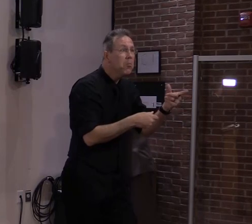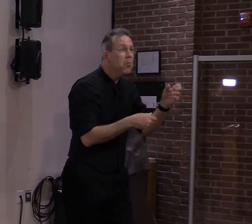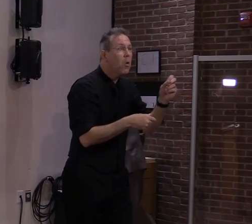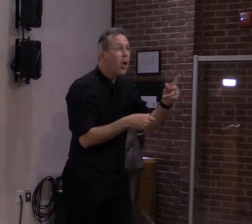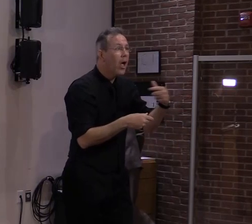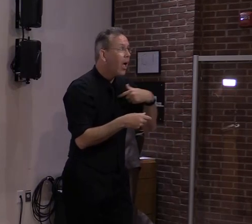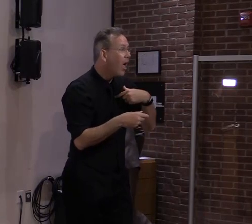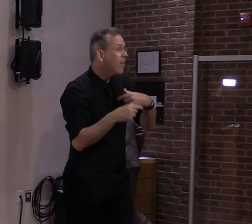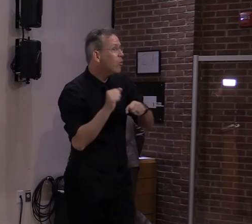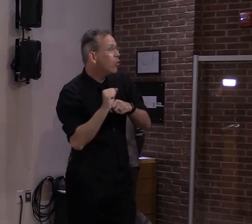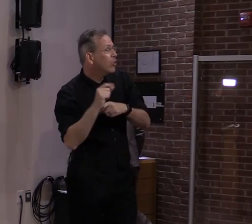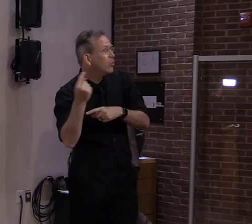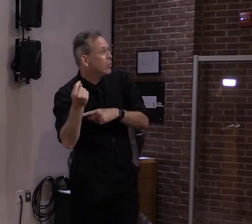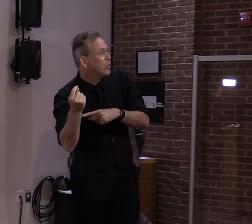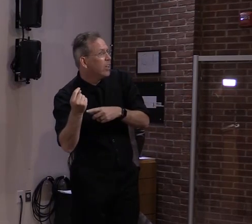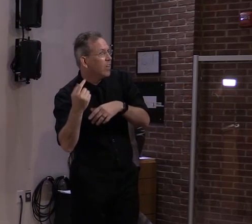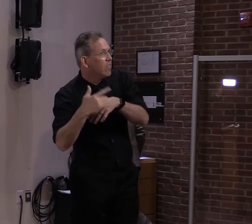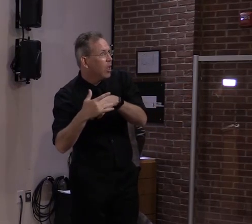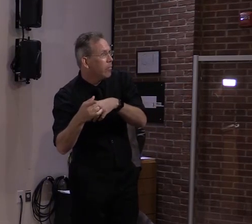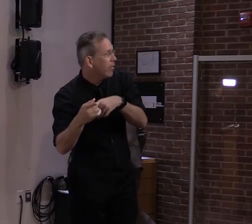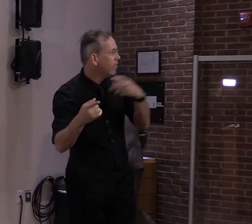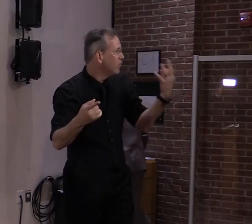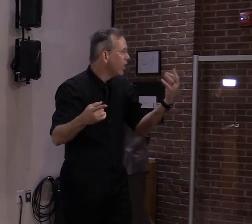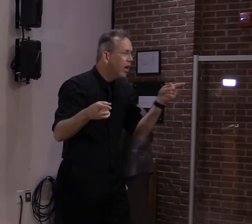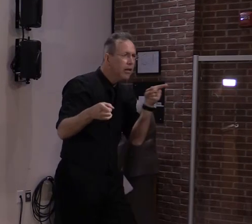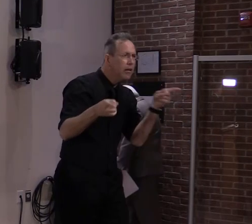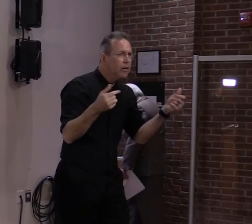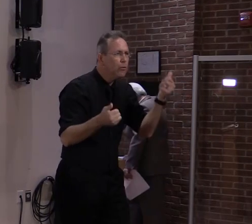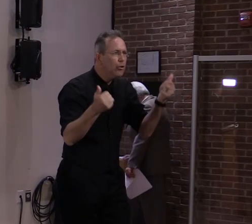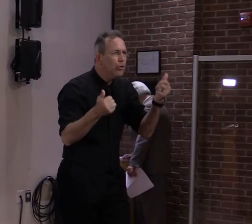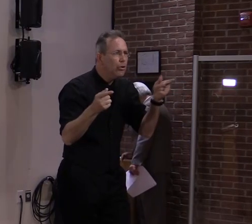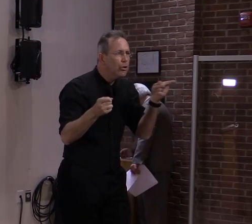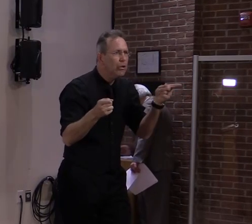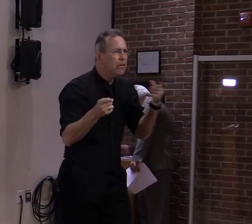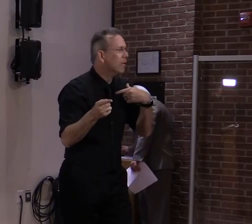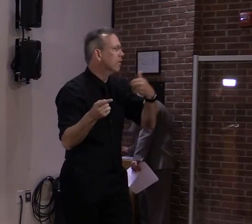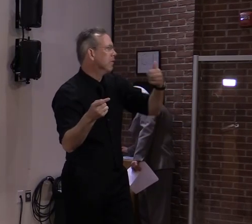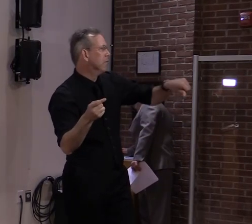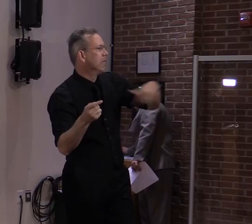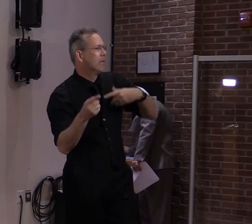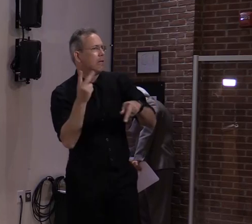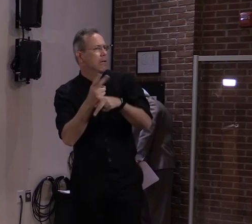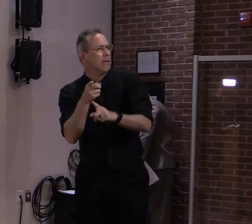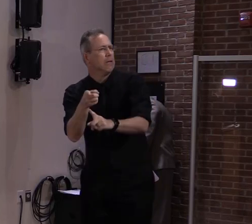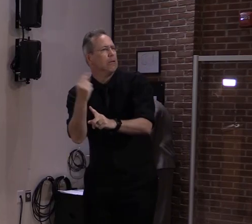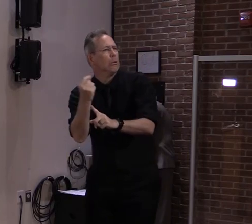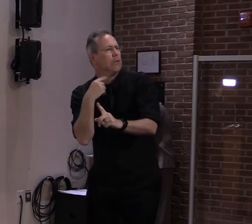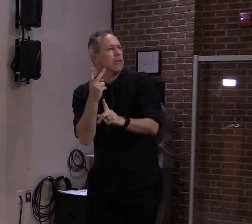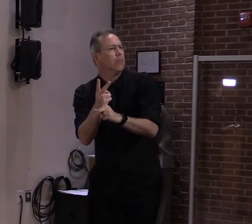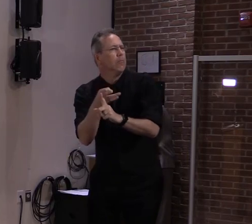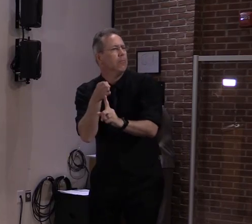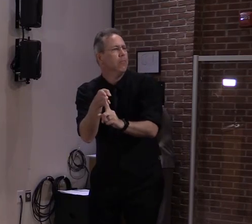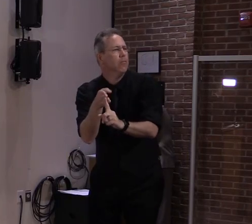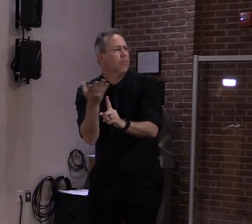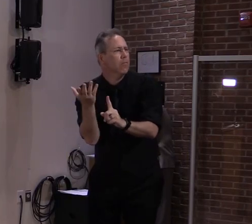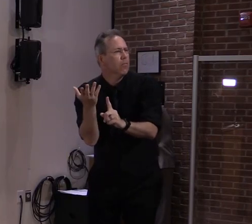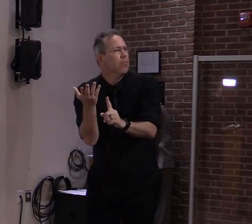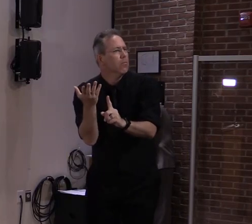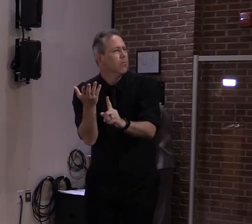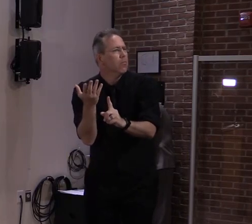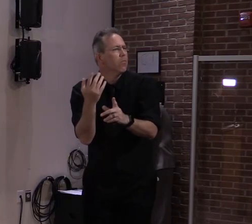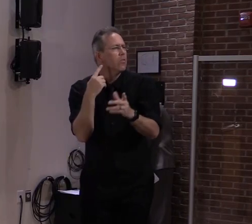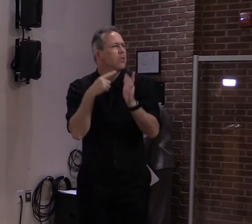Wednesdays, if she declined that job because it would interfere with her already existing job, it would not be considered